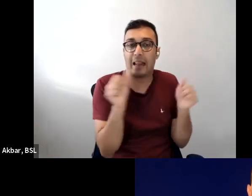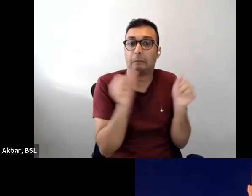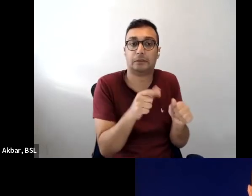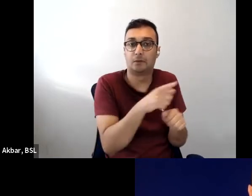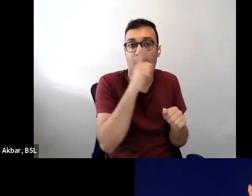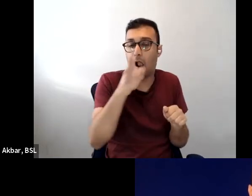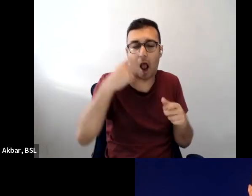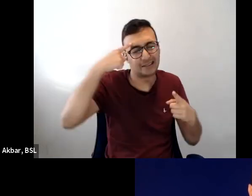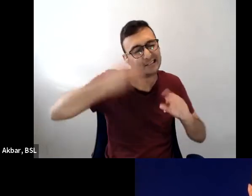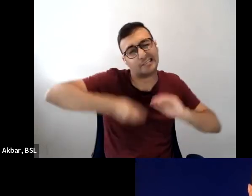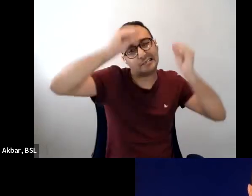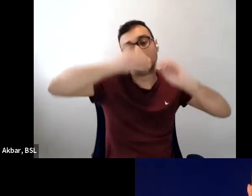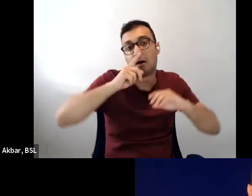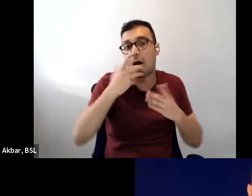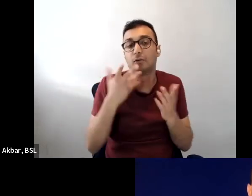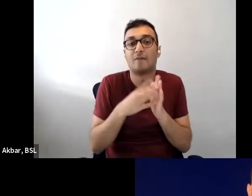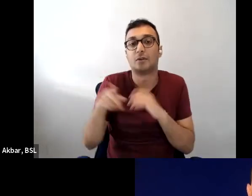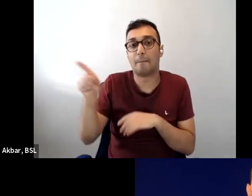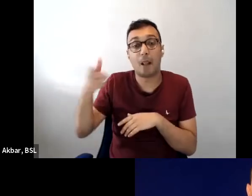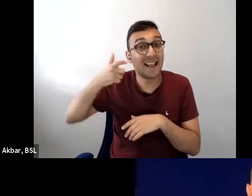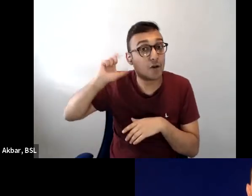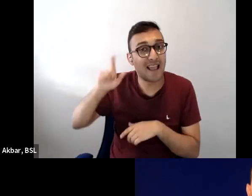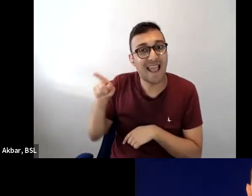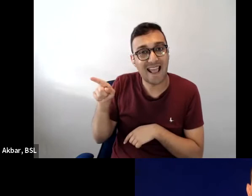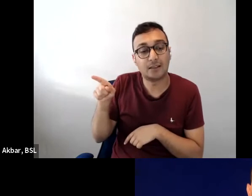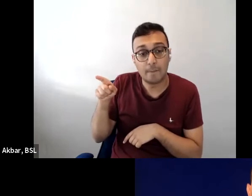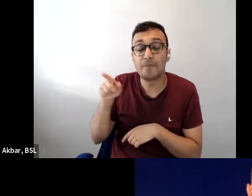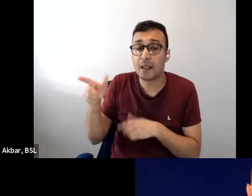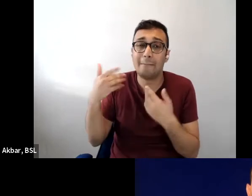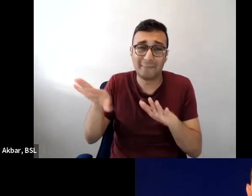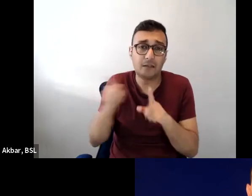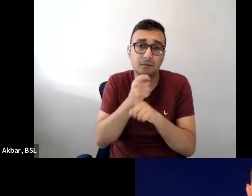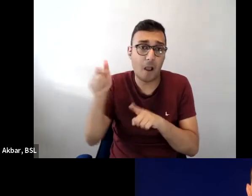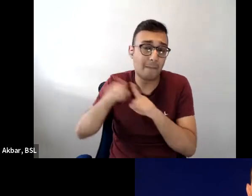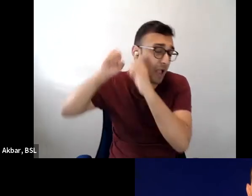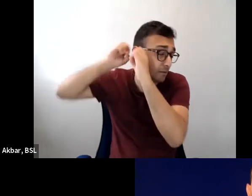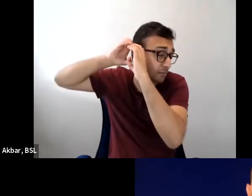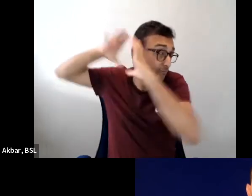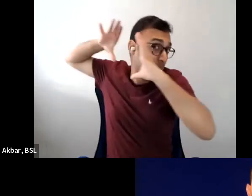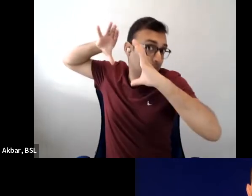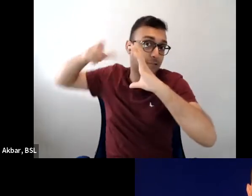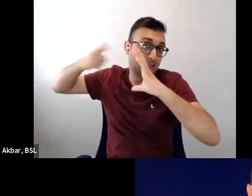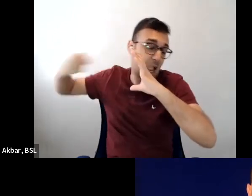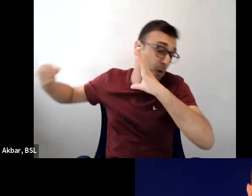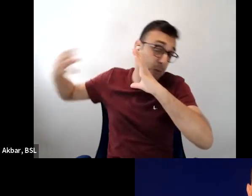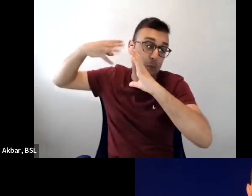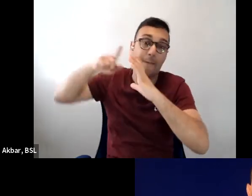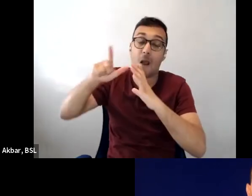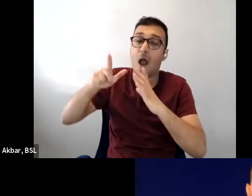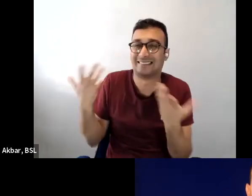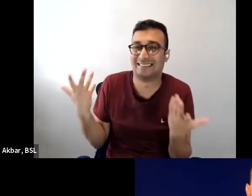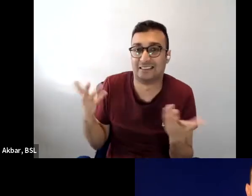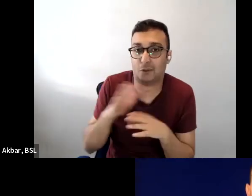hearing aids in Indonesia, we saw some provision of, for example, amplifiers, but they didn't work well, and actually they could be damaging to the health of